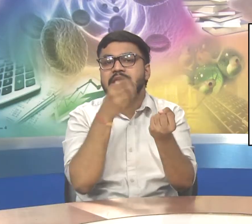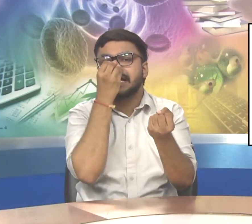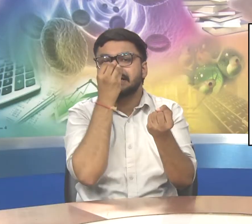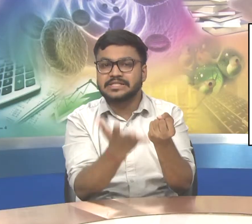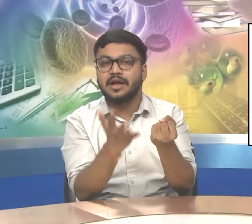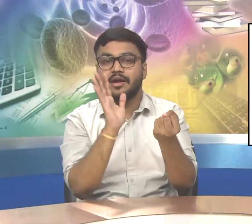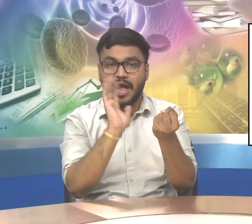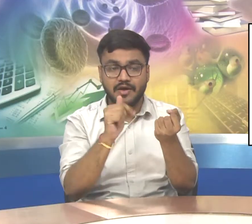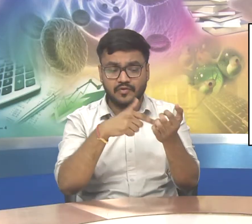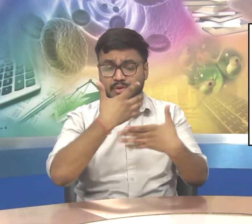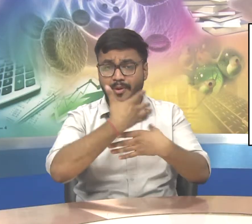water.